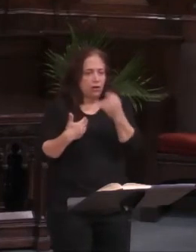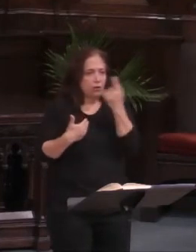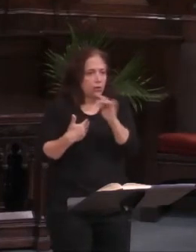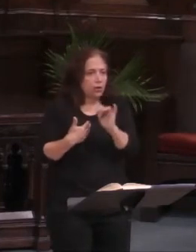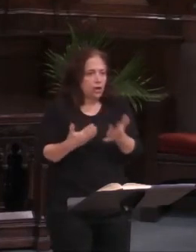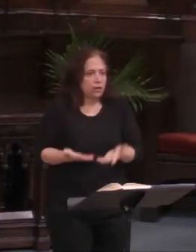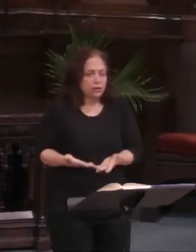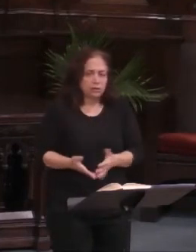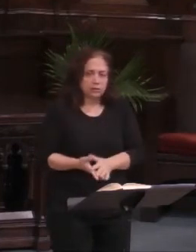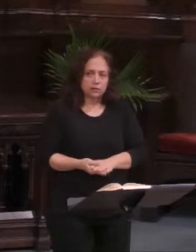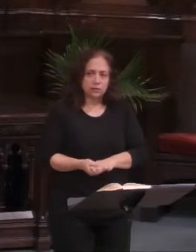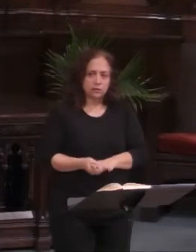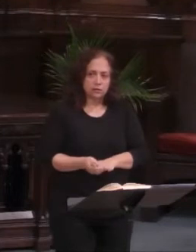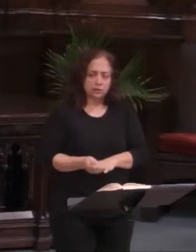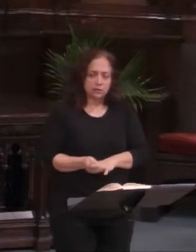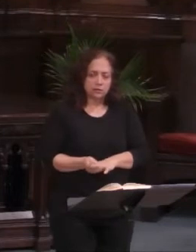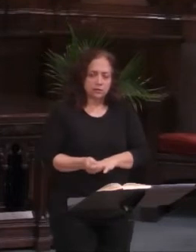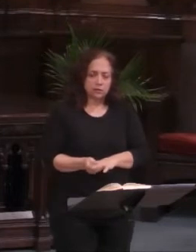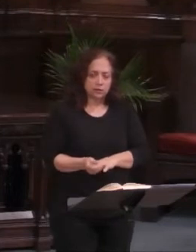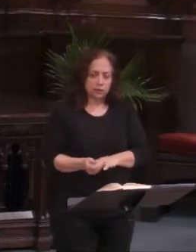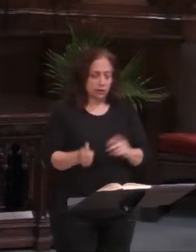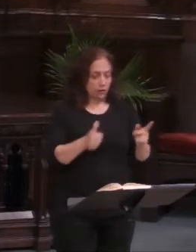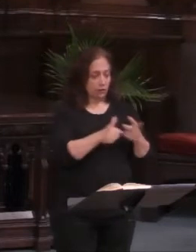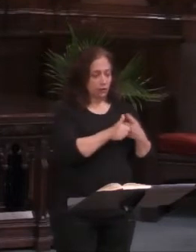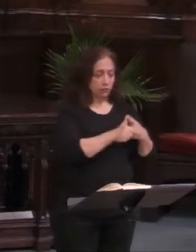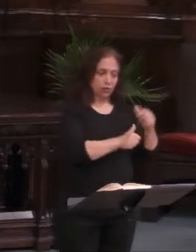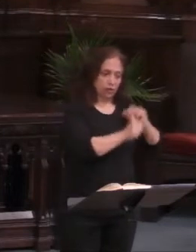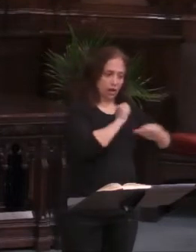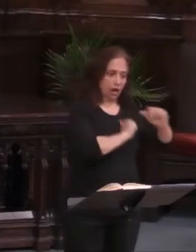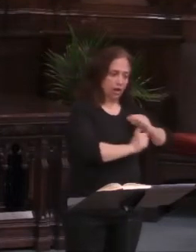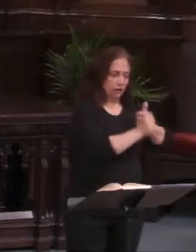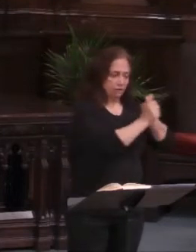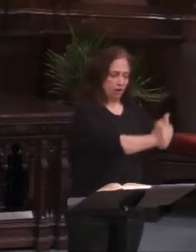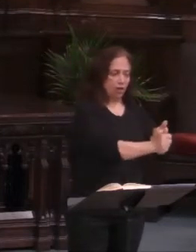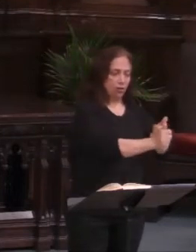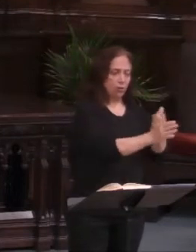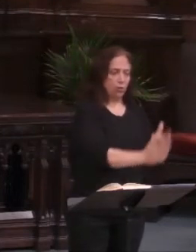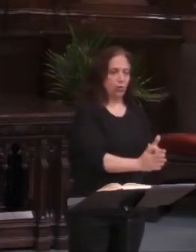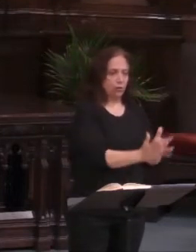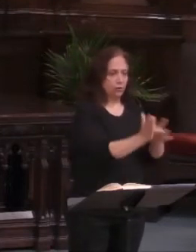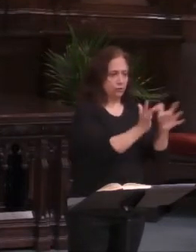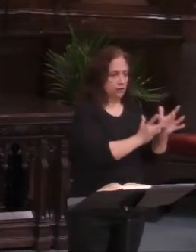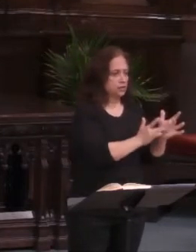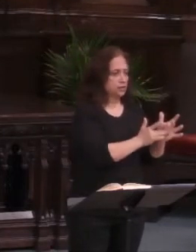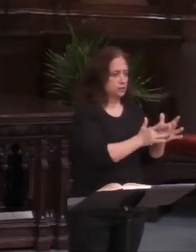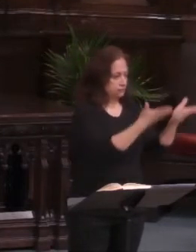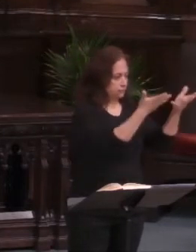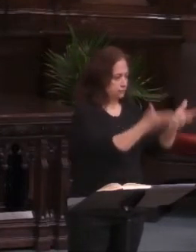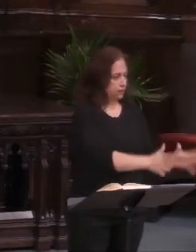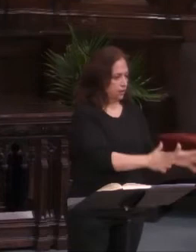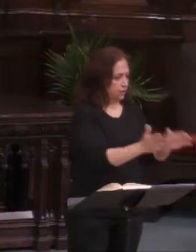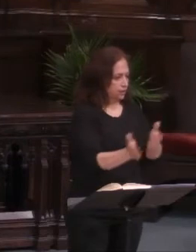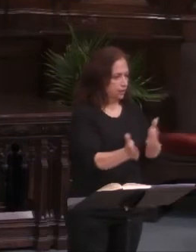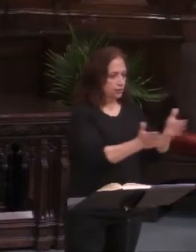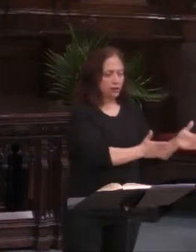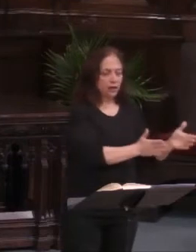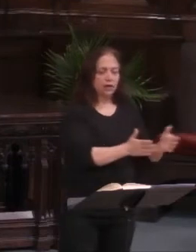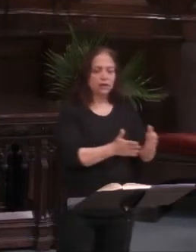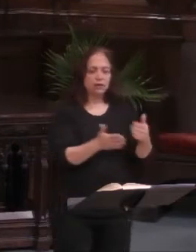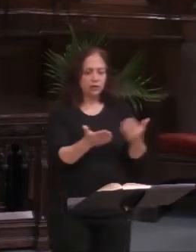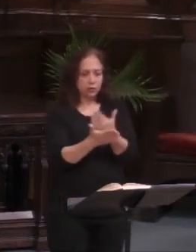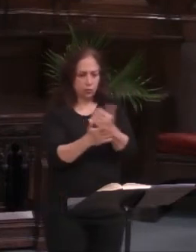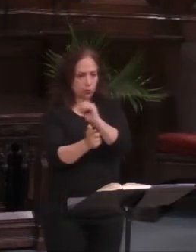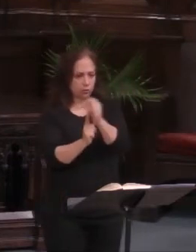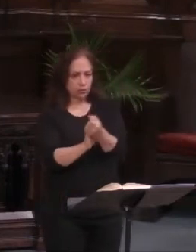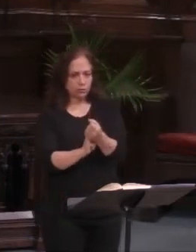like? Their first act as disciples was over, and their new situation did